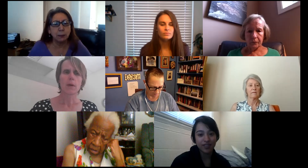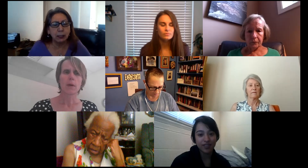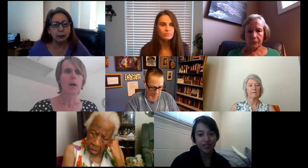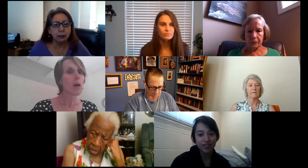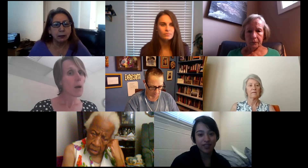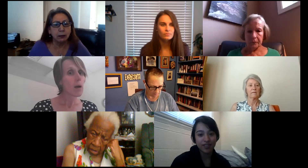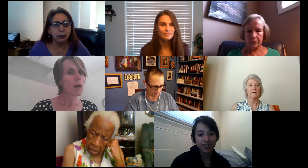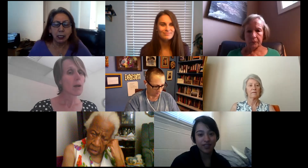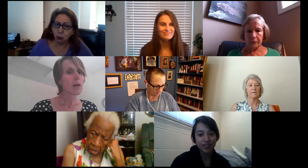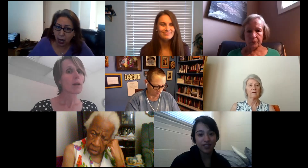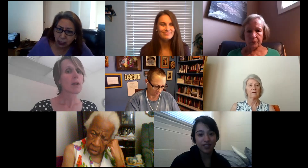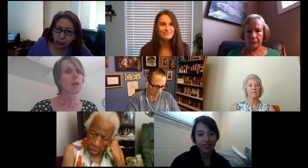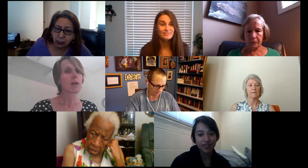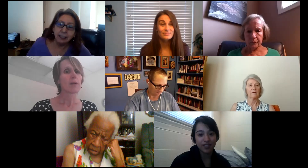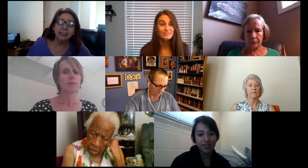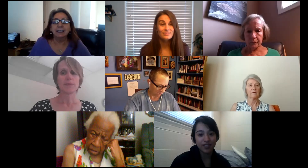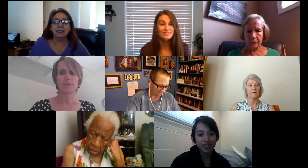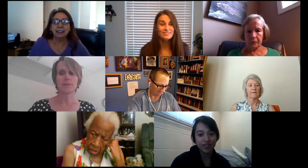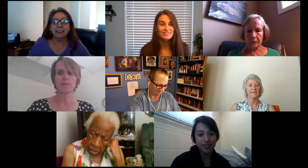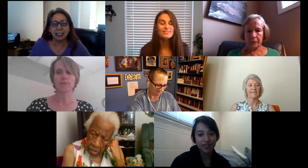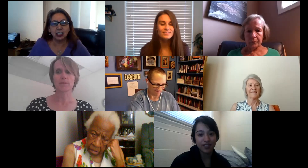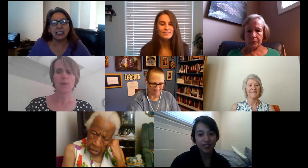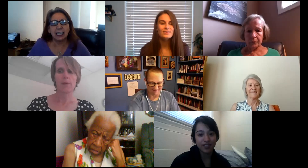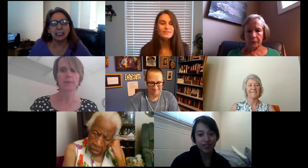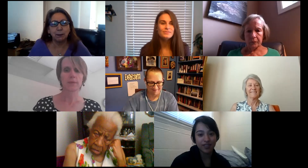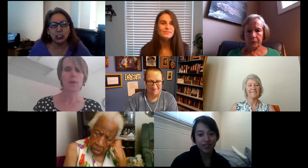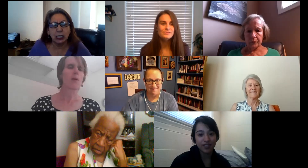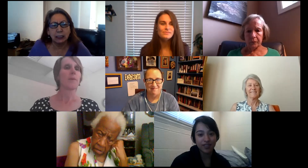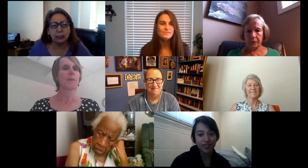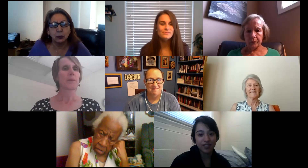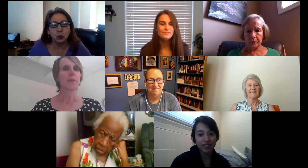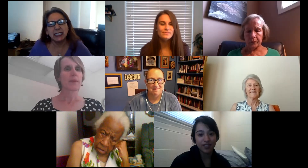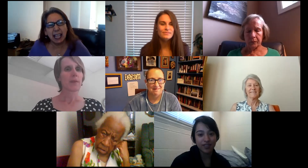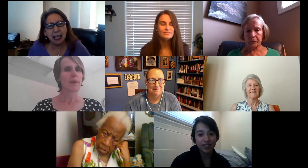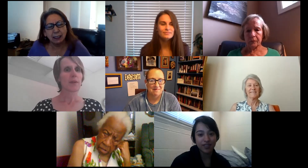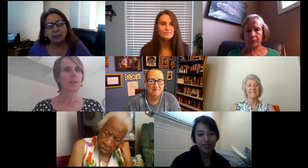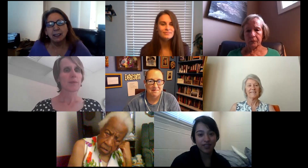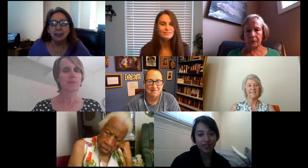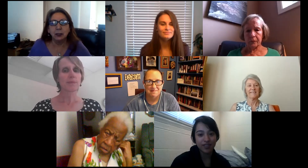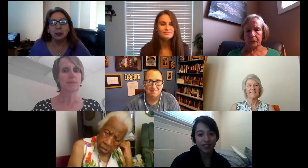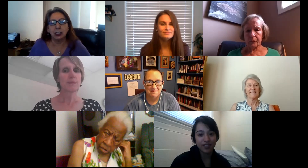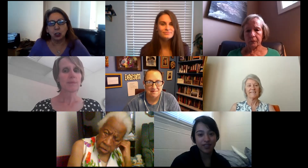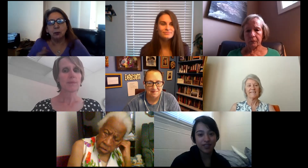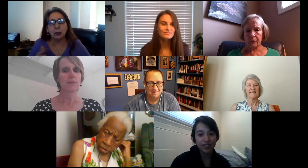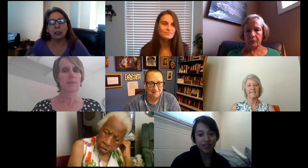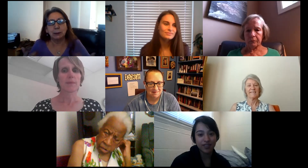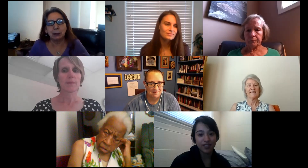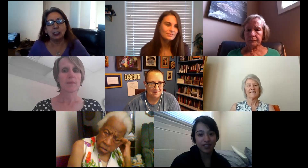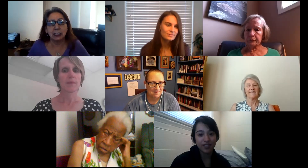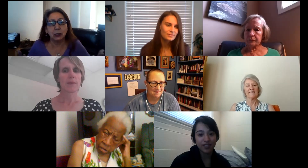speak? Like what? She says, yeah, she's getting speech classes. What's that? So they told me what speech classes